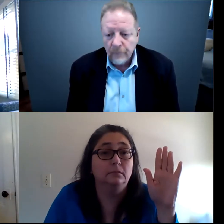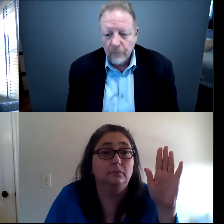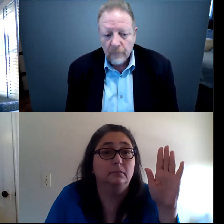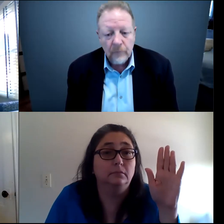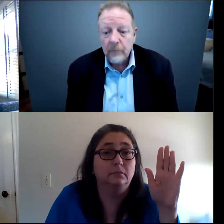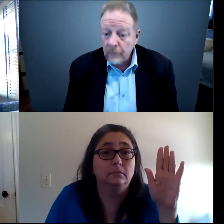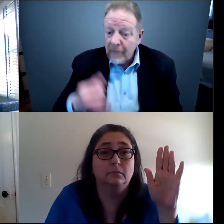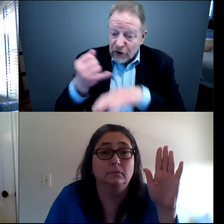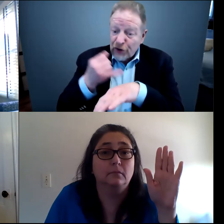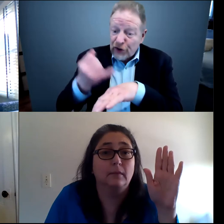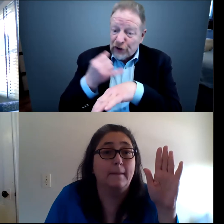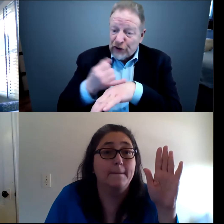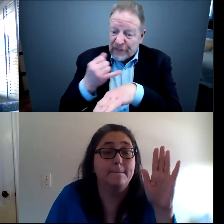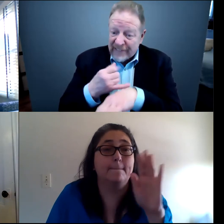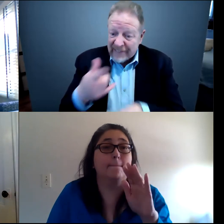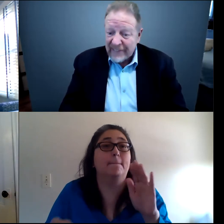Jeannie?